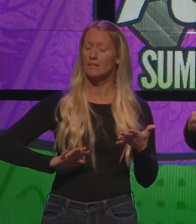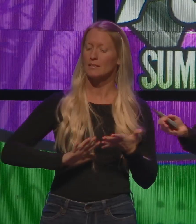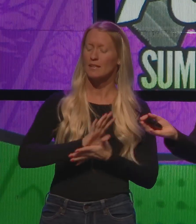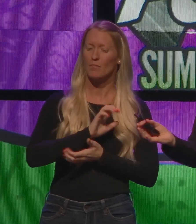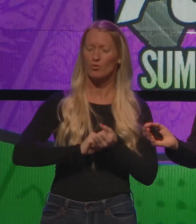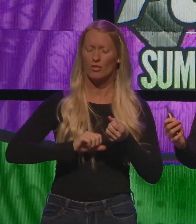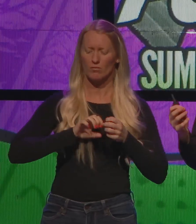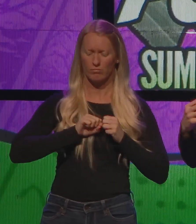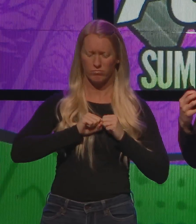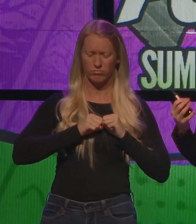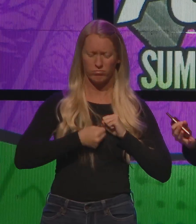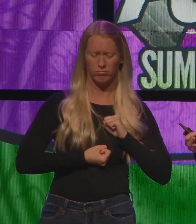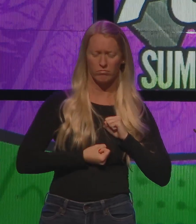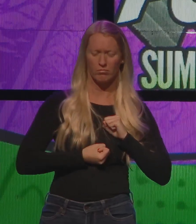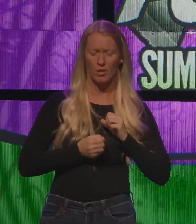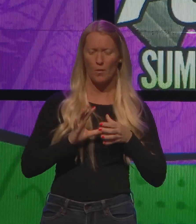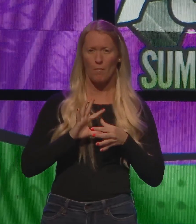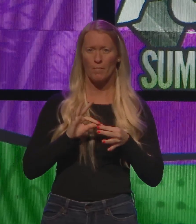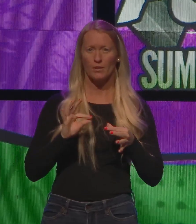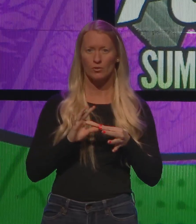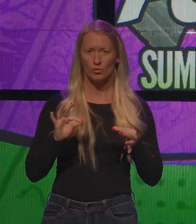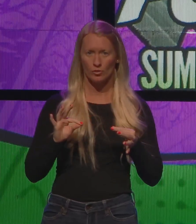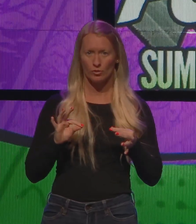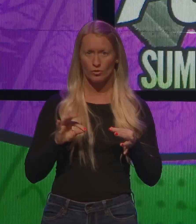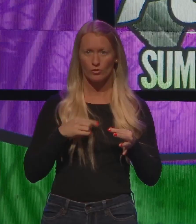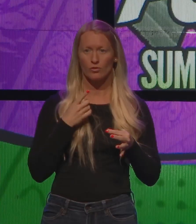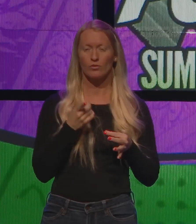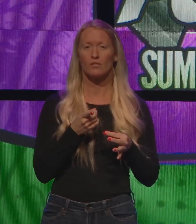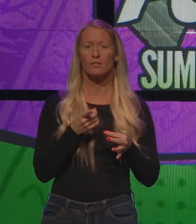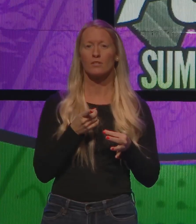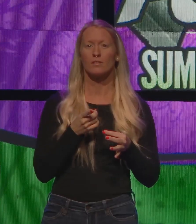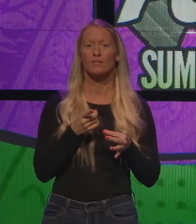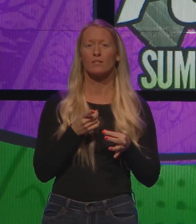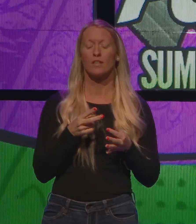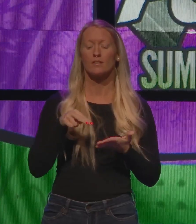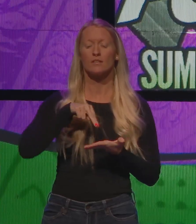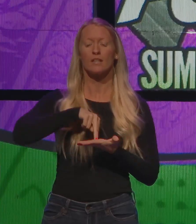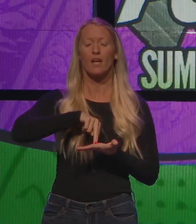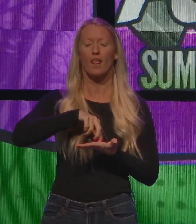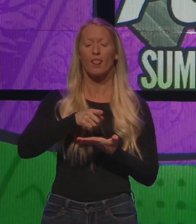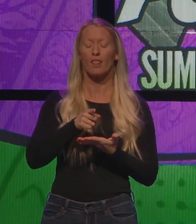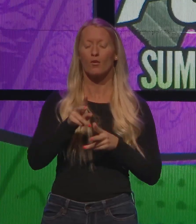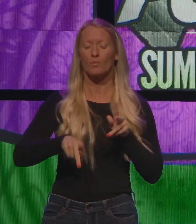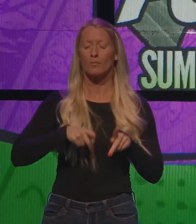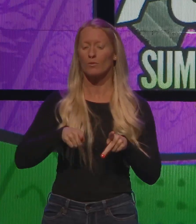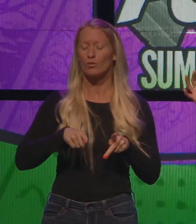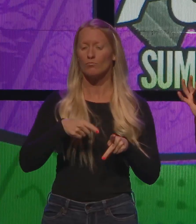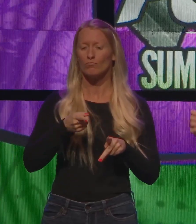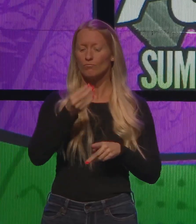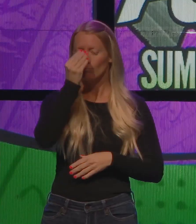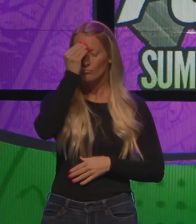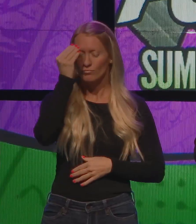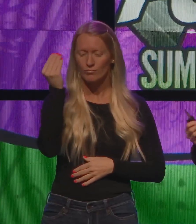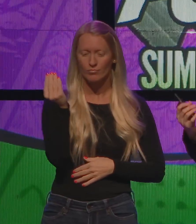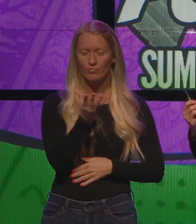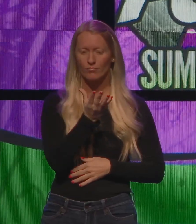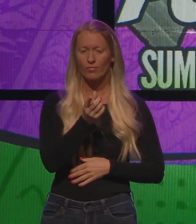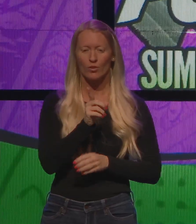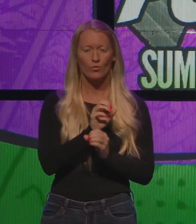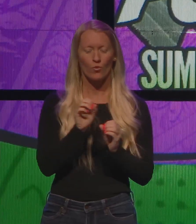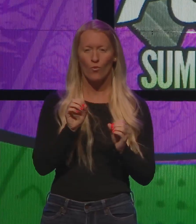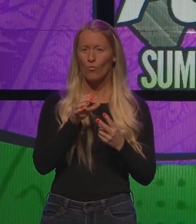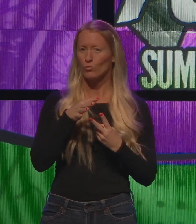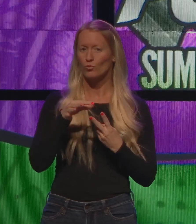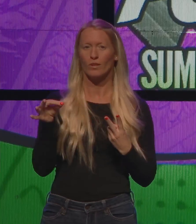to stand in the midst of just people and tell them that they have no choice in the matter, that they just